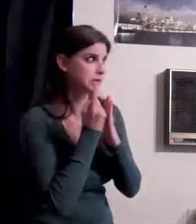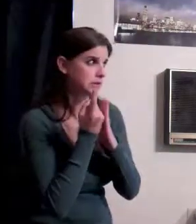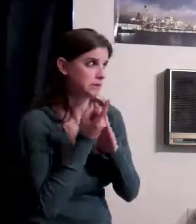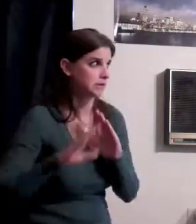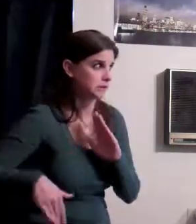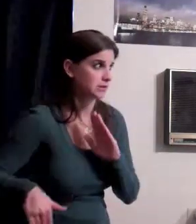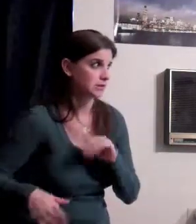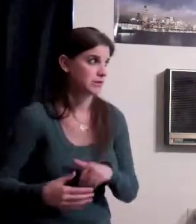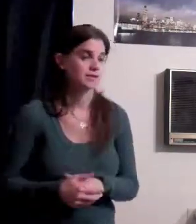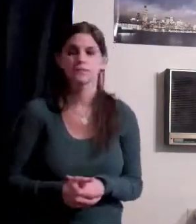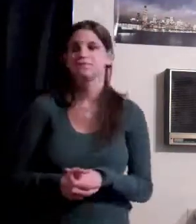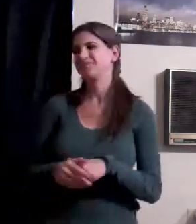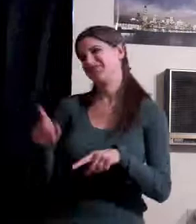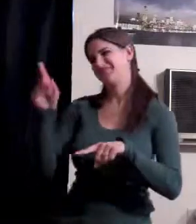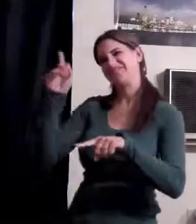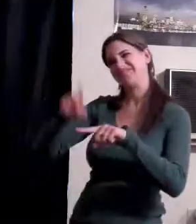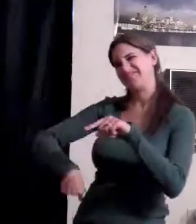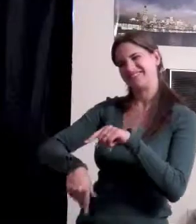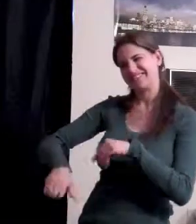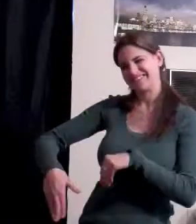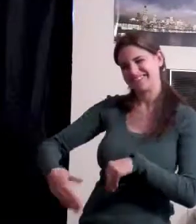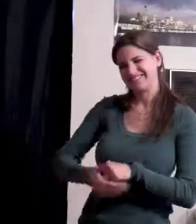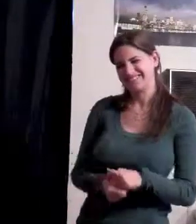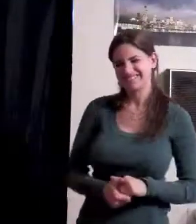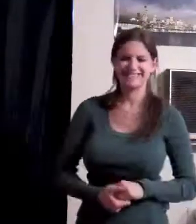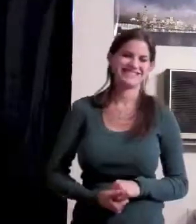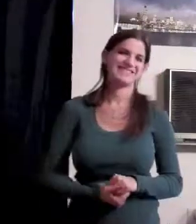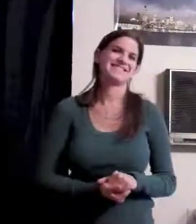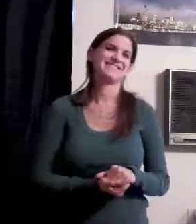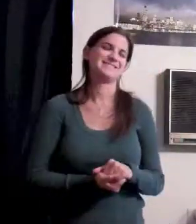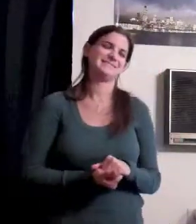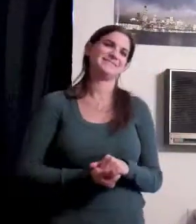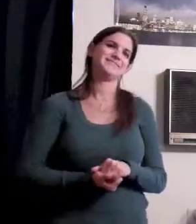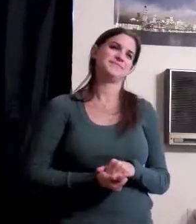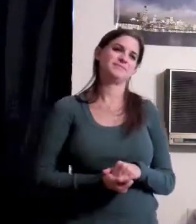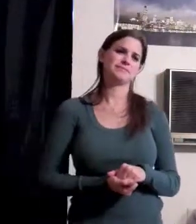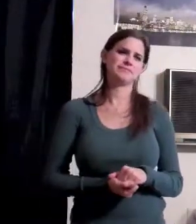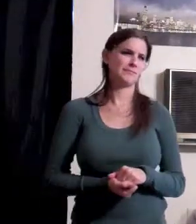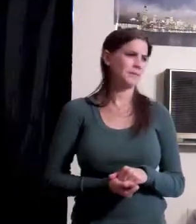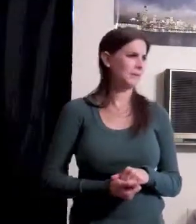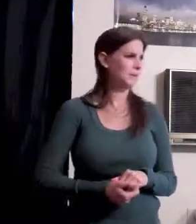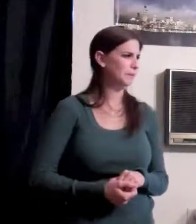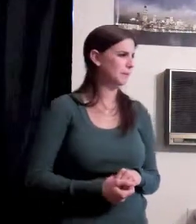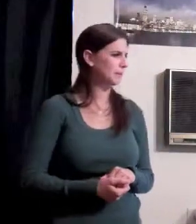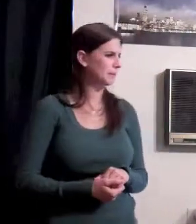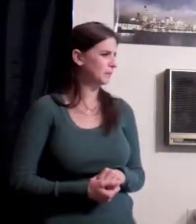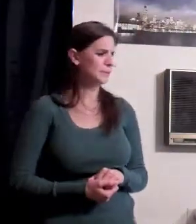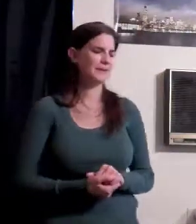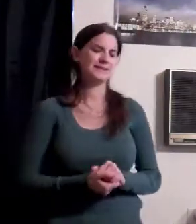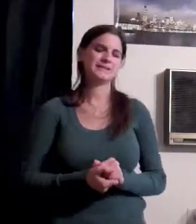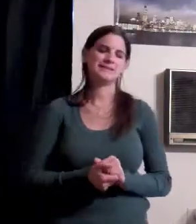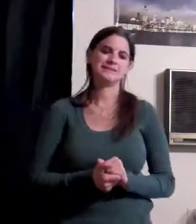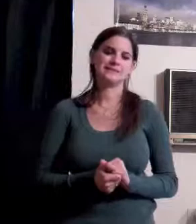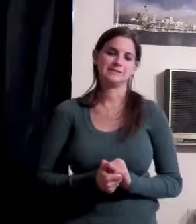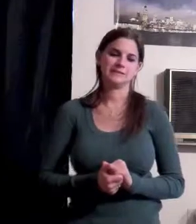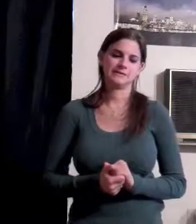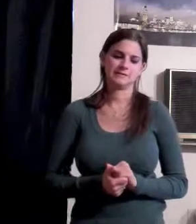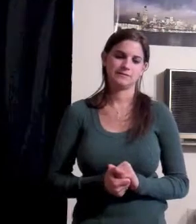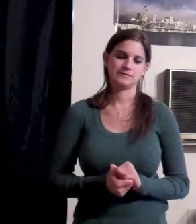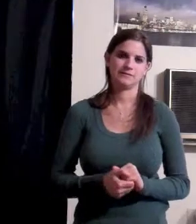can't stop the 3 minutes. Let's reset the 3 minutes. That's just not... Oh my God, it's harsh up here. I mean, I'm nervous enough as it